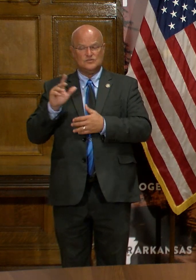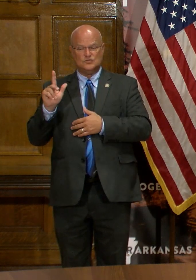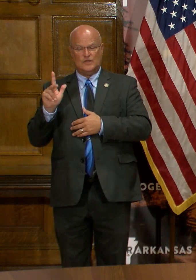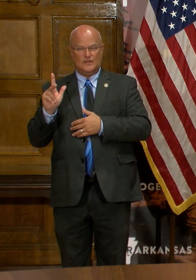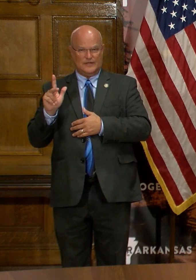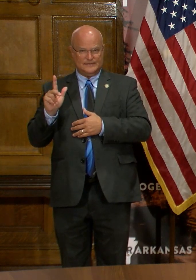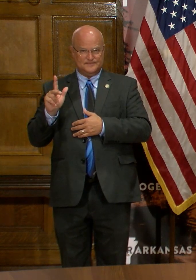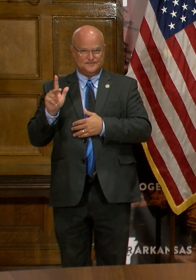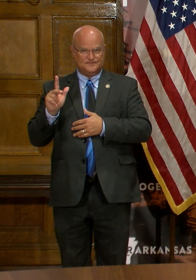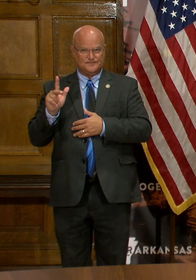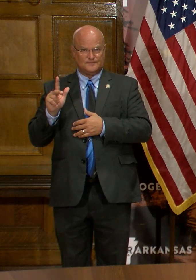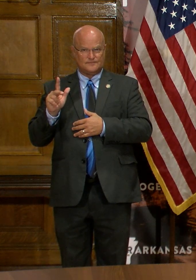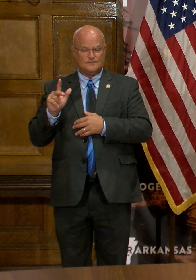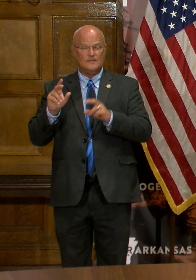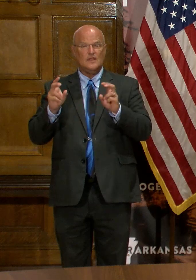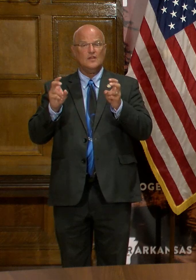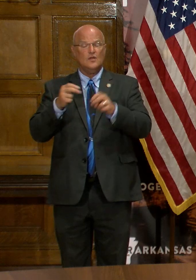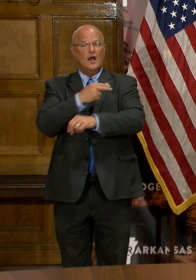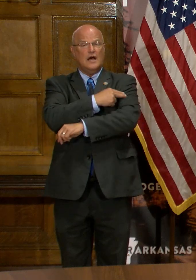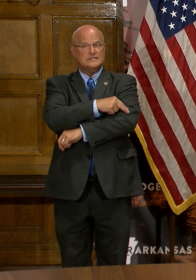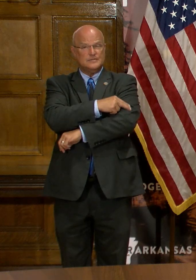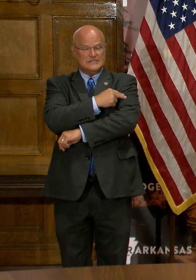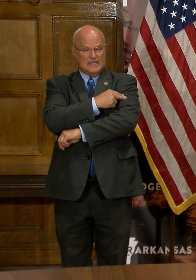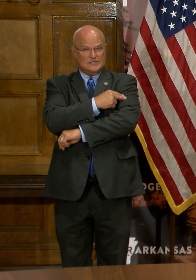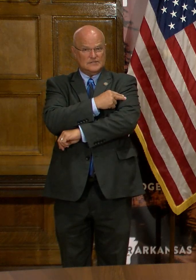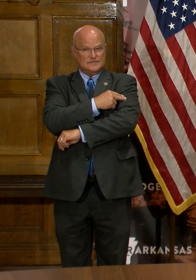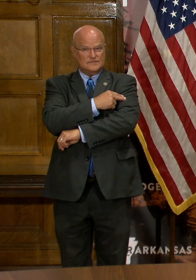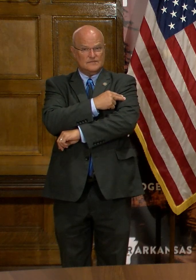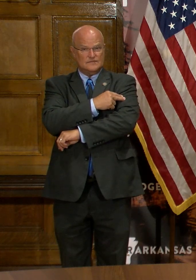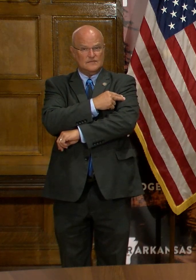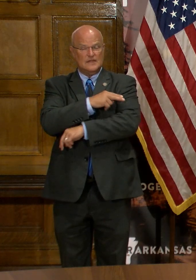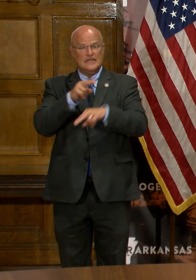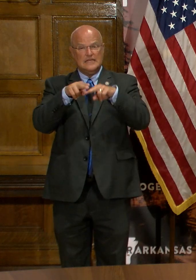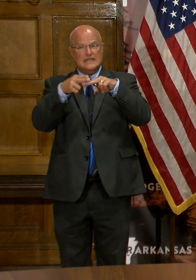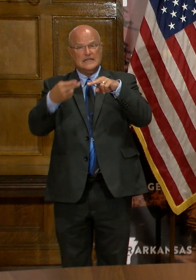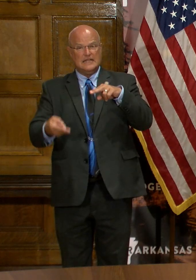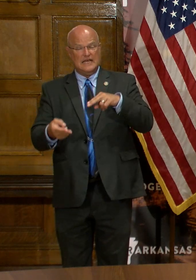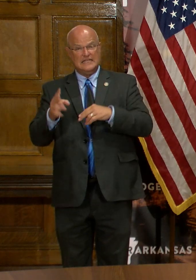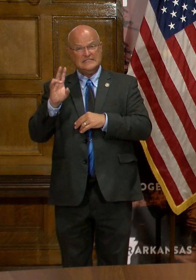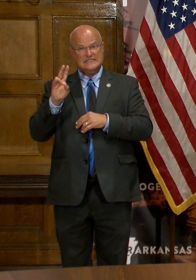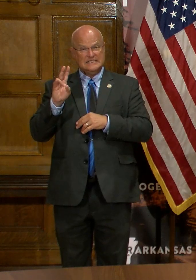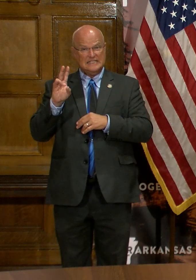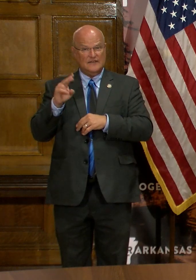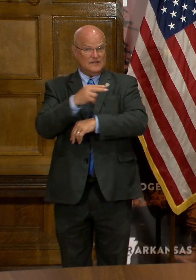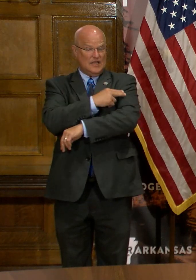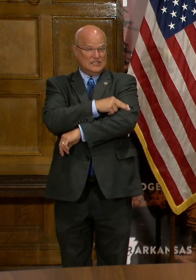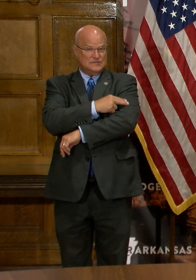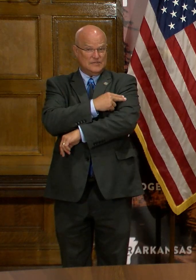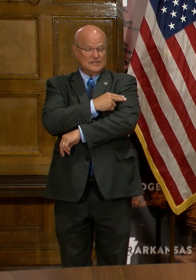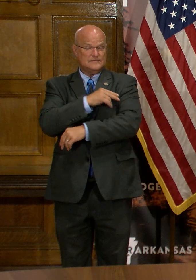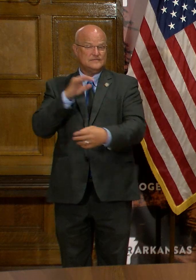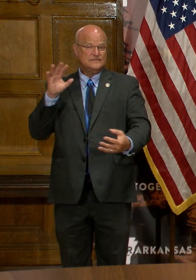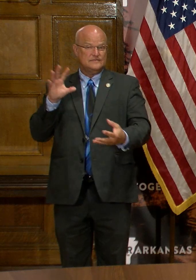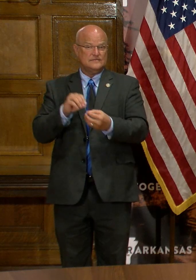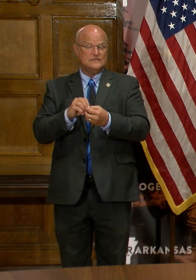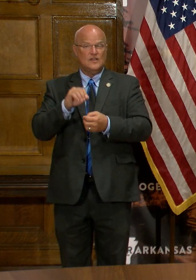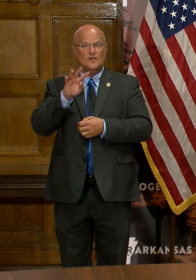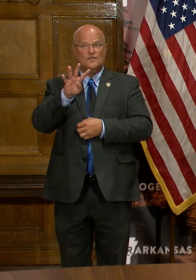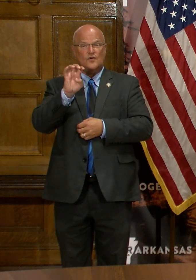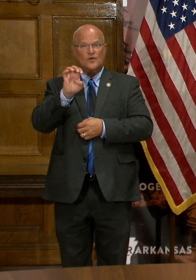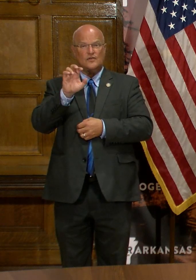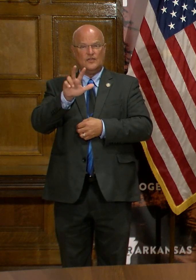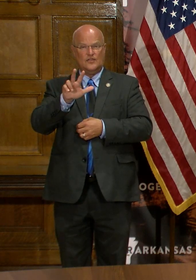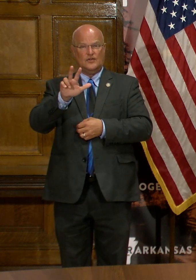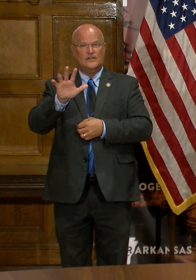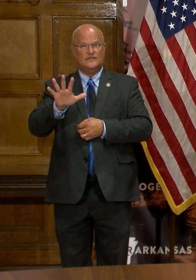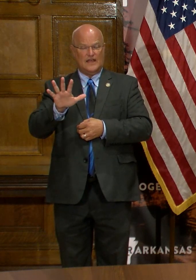58,023. In terms of hospitalizations, we have a decline of 7 in hospitalizations. That brings us down to